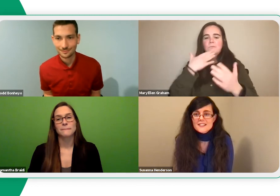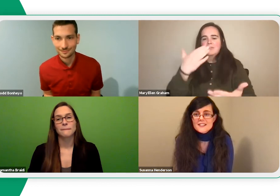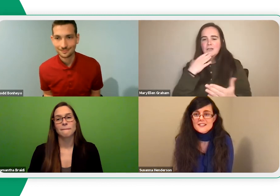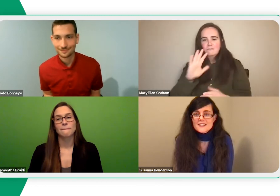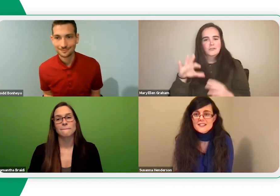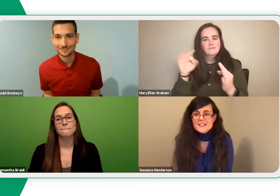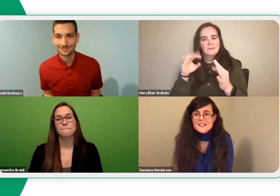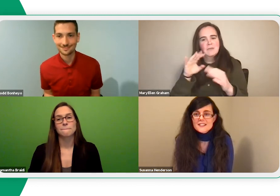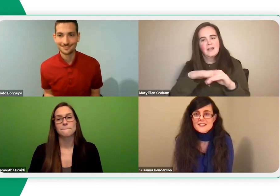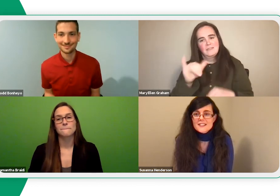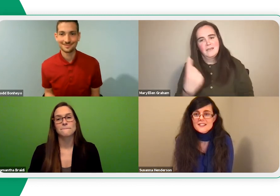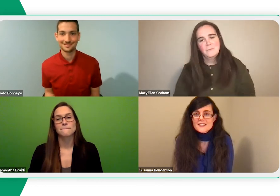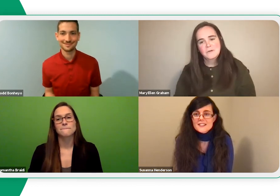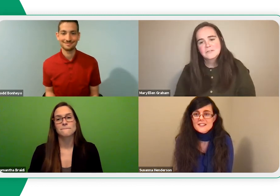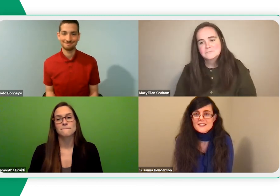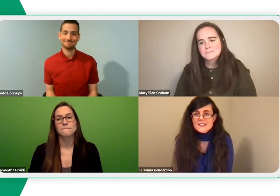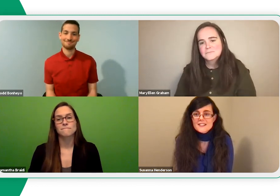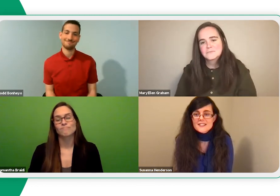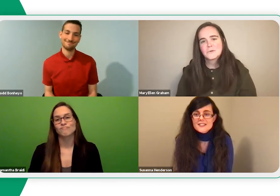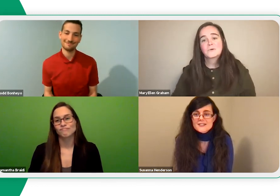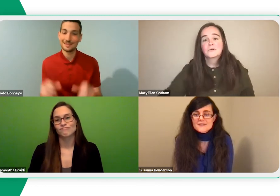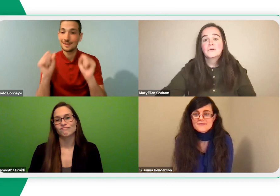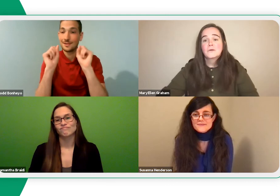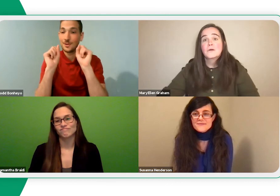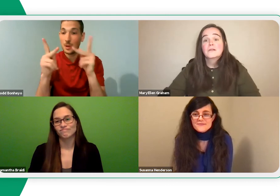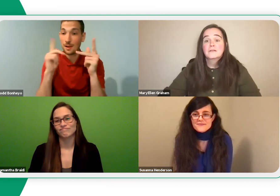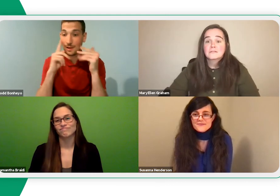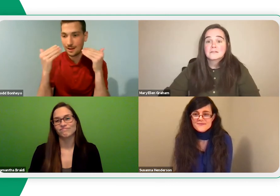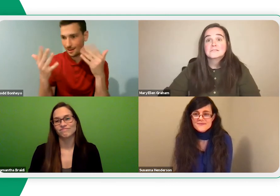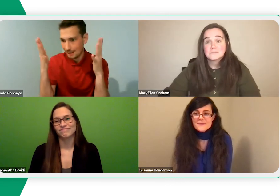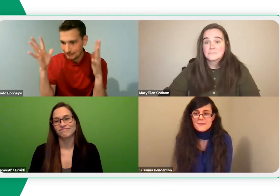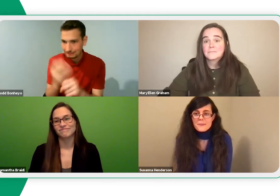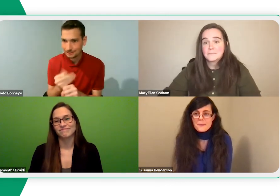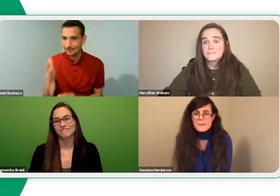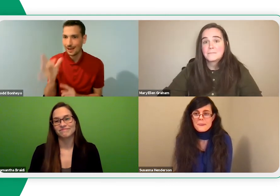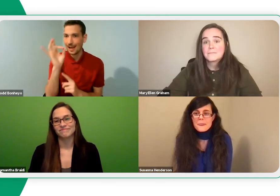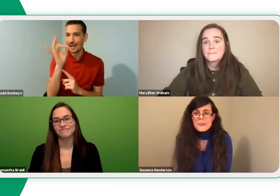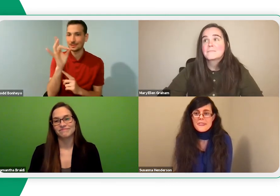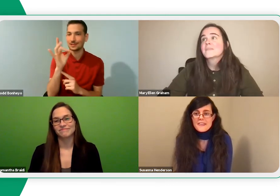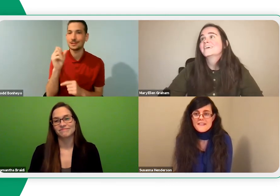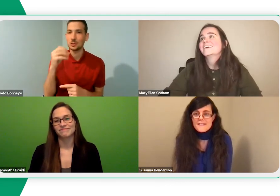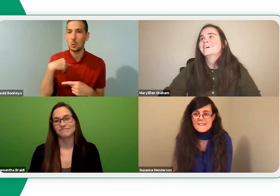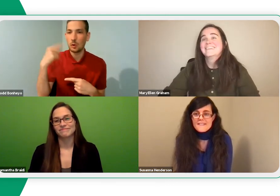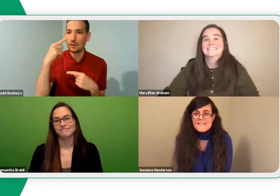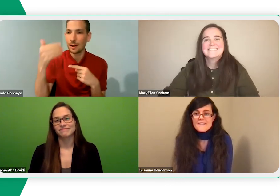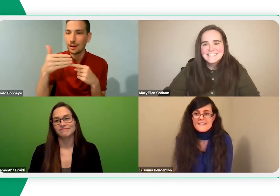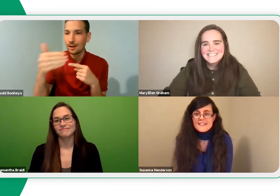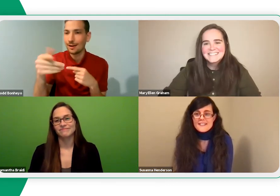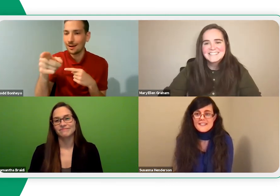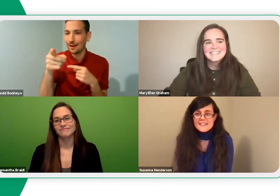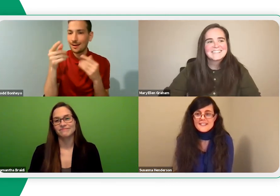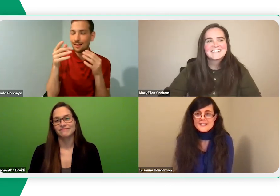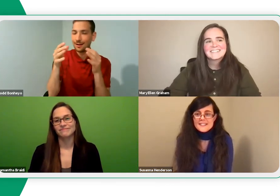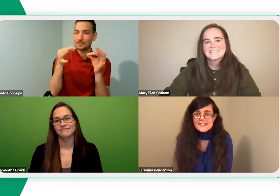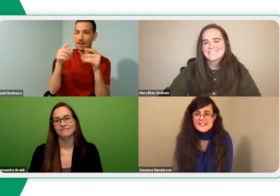quite repeatedly. And thank you for your feedback, folks here. I really appreciate that from the panel. All right, well, we've only got 8